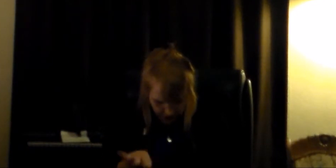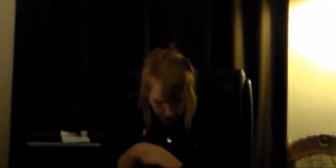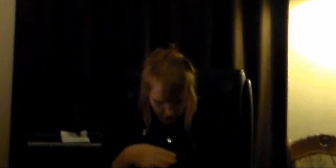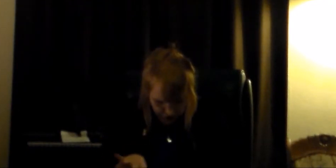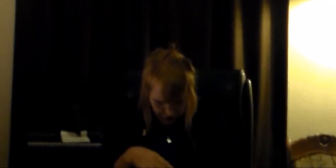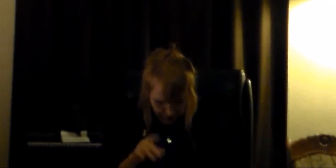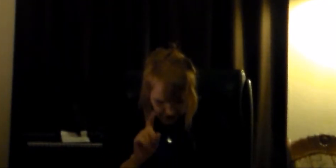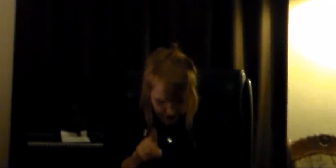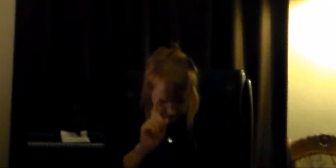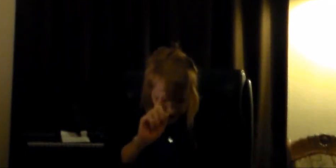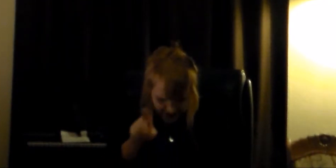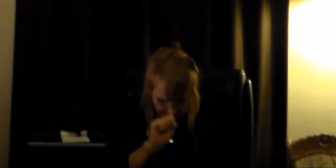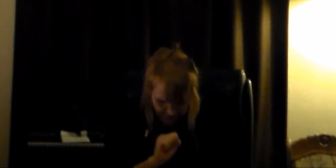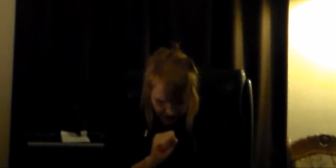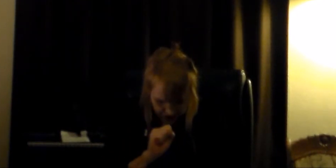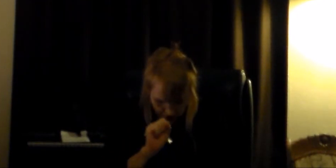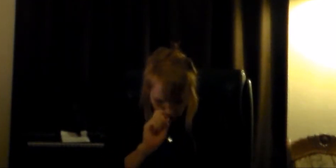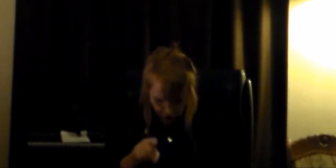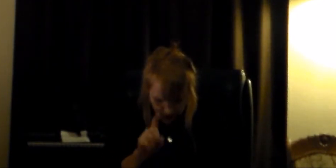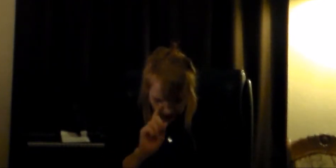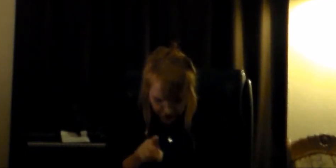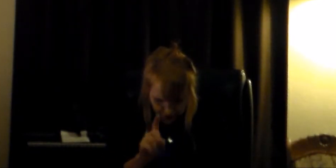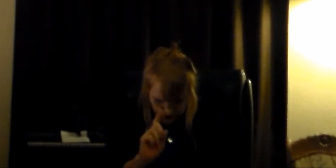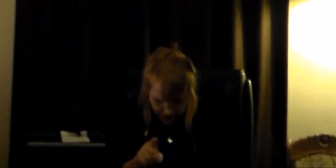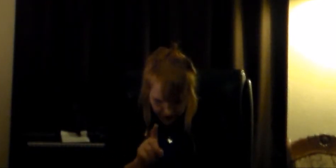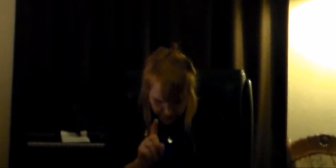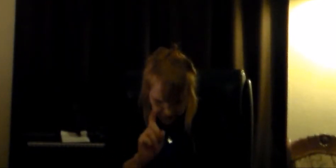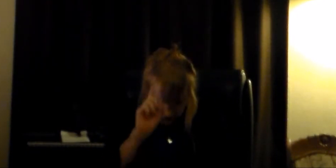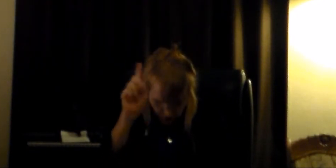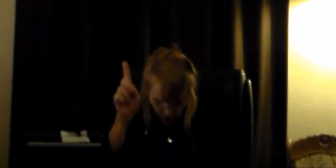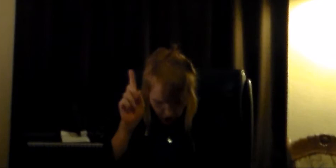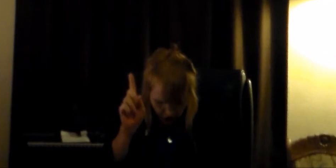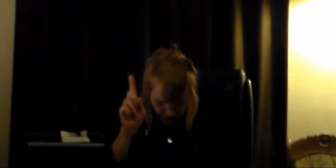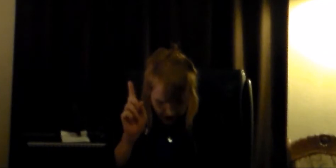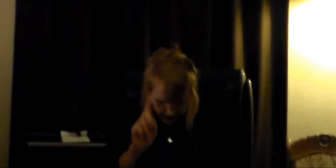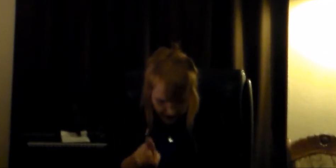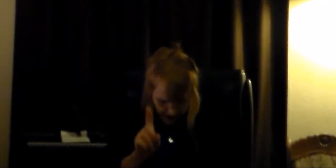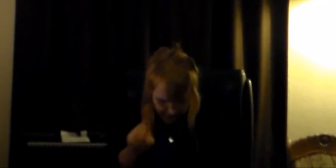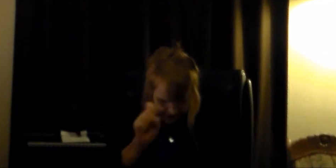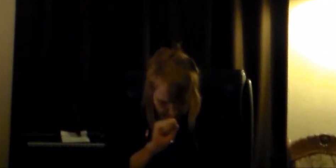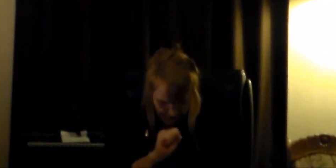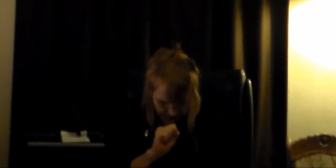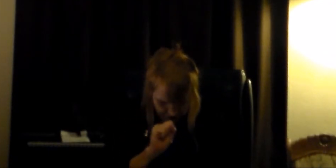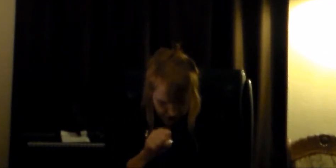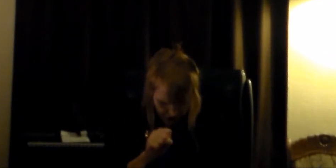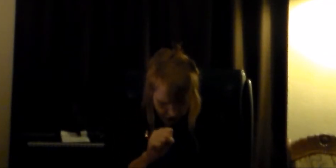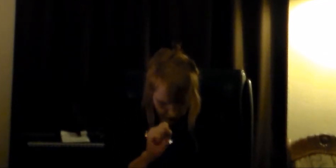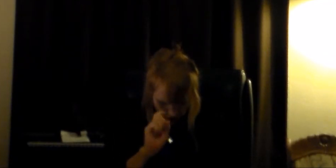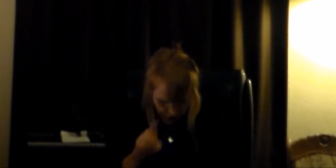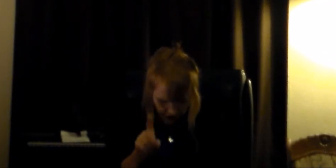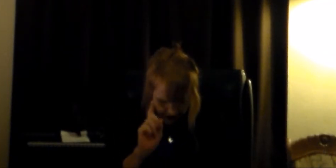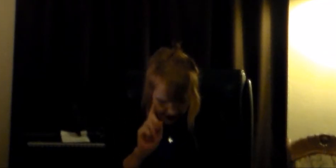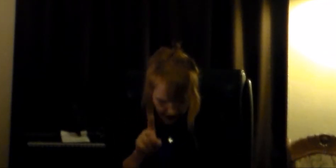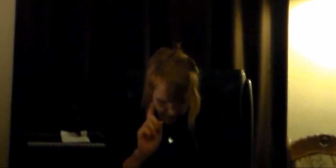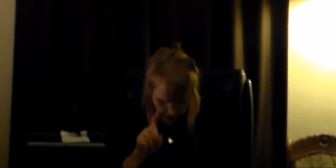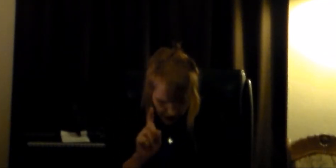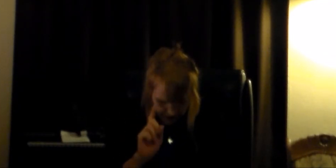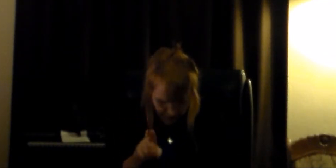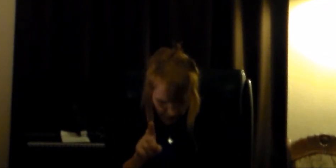not want you to participate with demons. You cannot drink the cup of the Lord and the cup of demons too. You cannot have a part in both